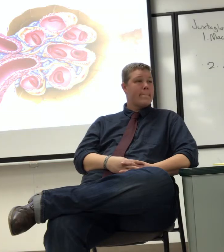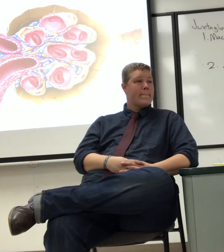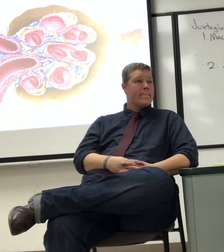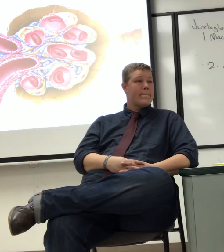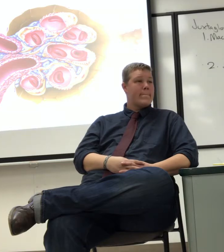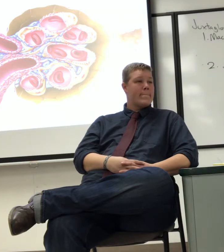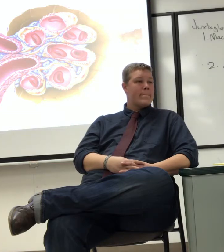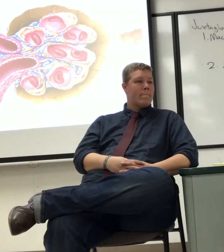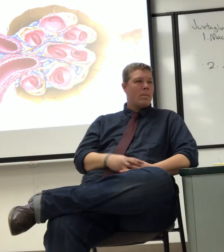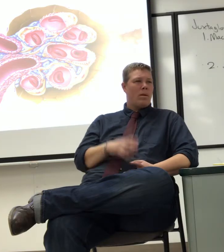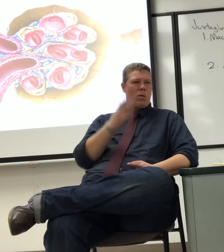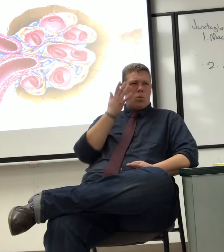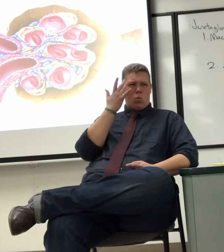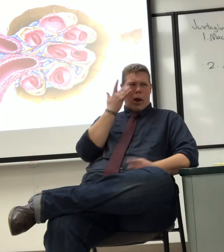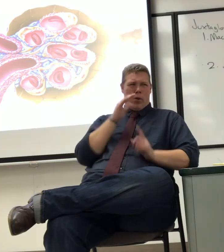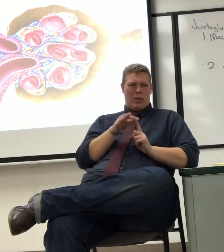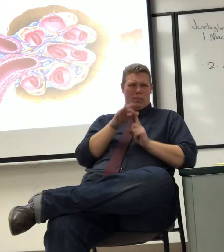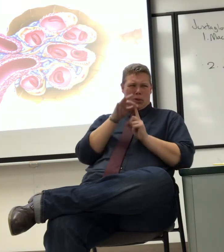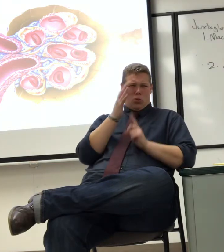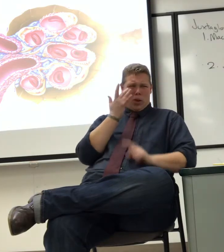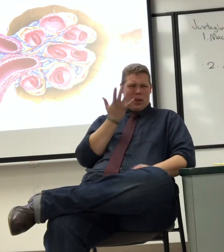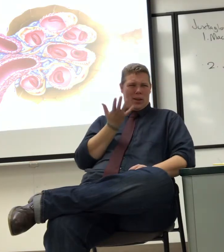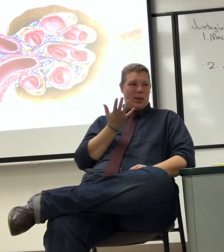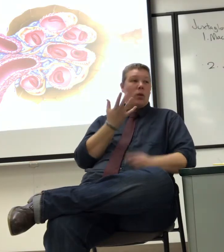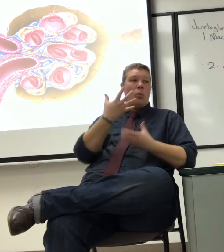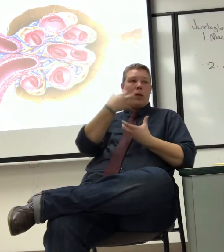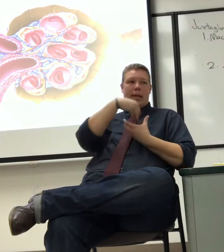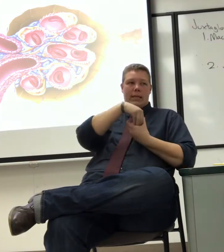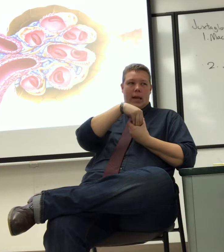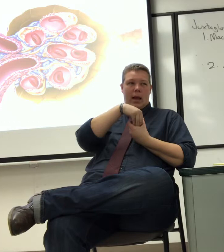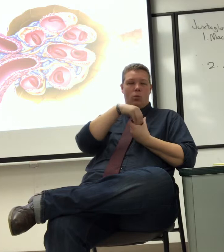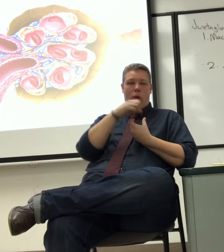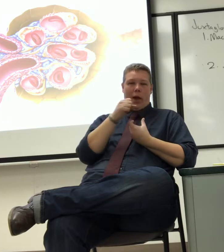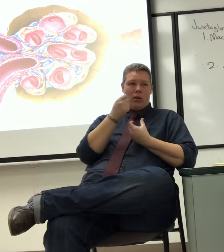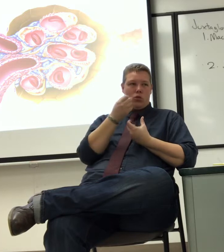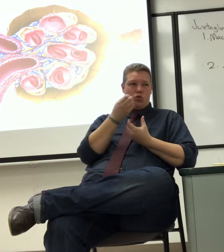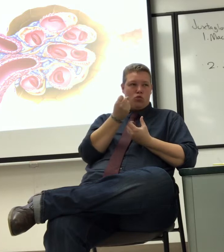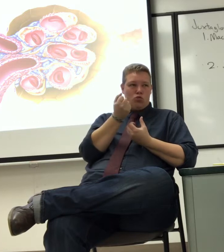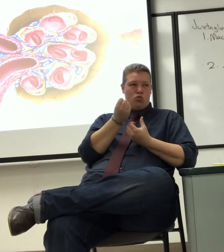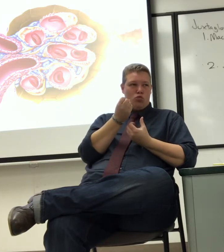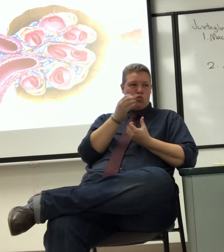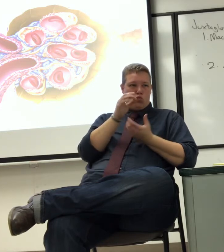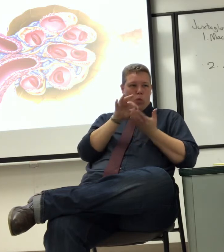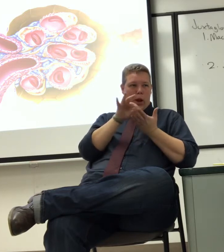And like, why are they special? What do they got? They contain, the granules contain renin.